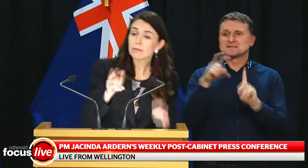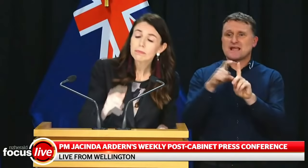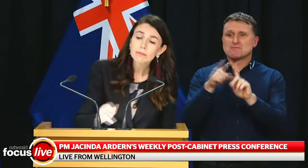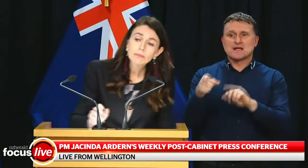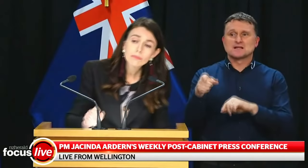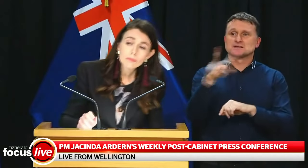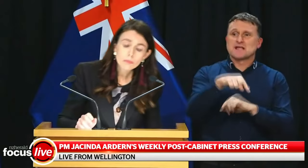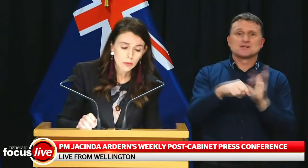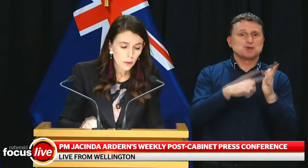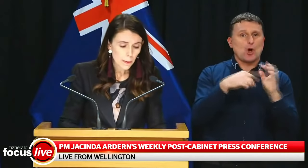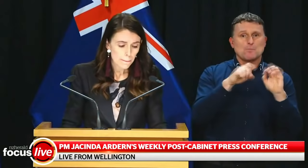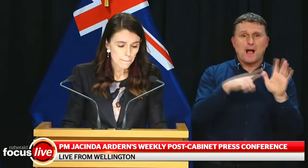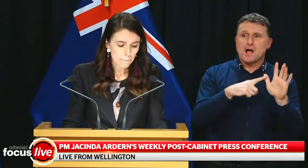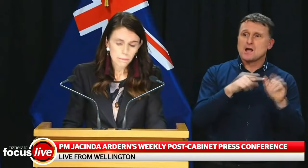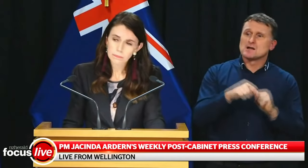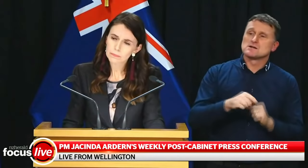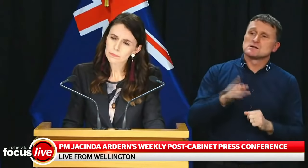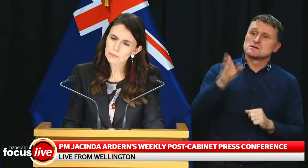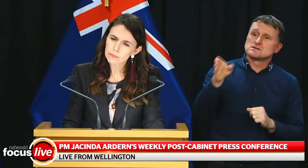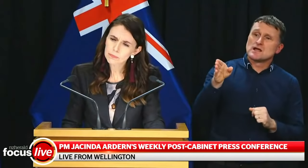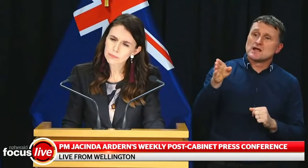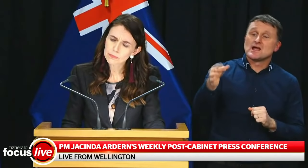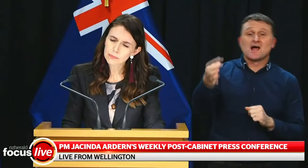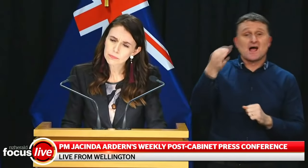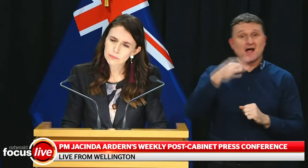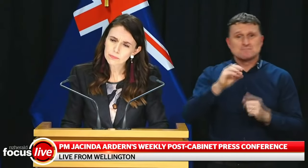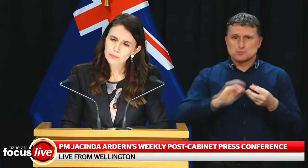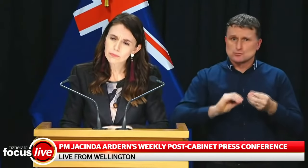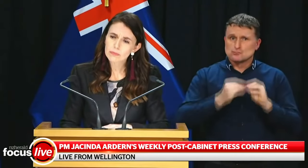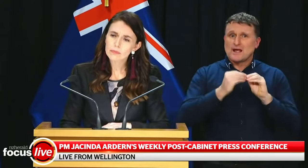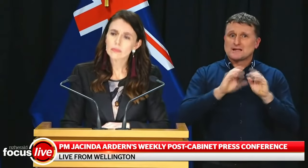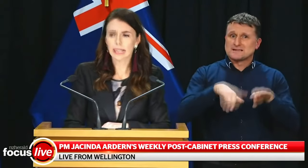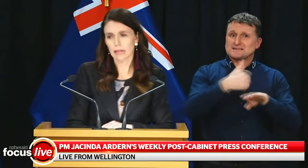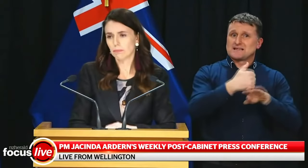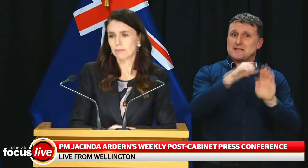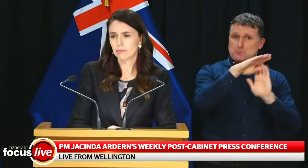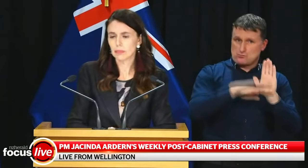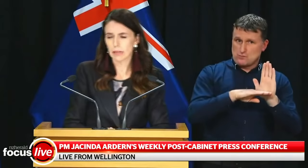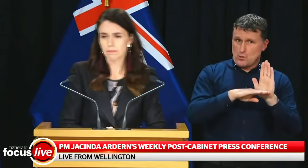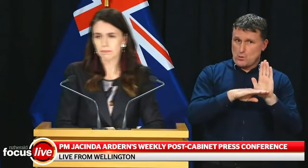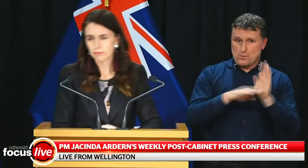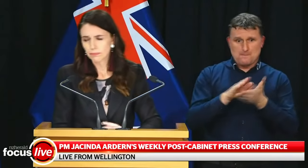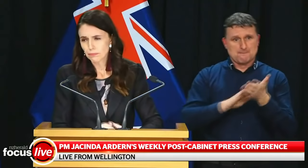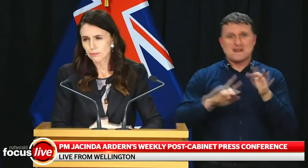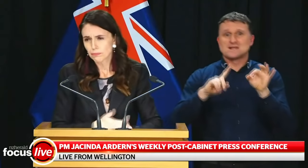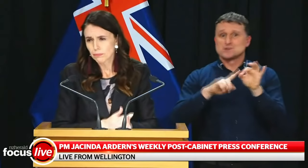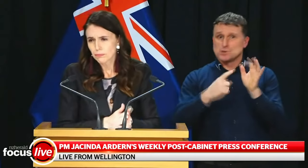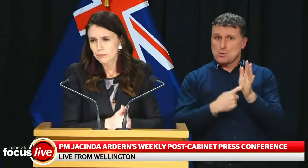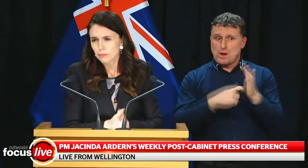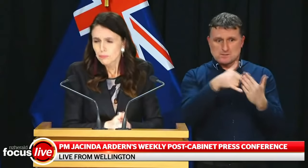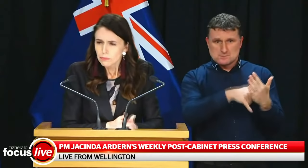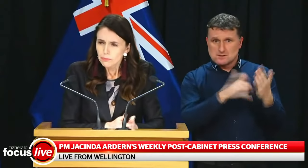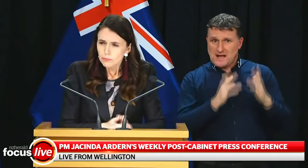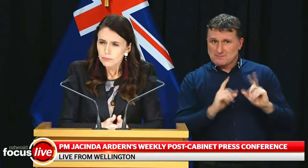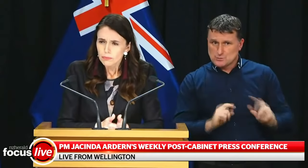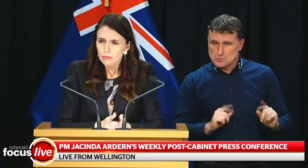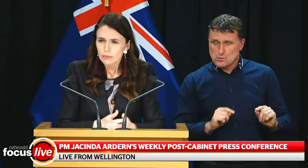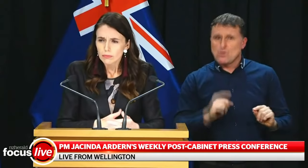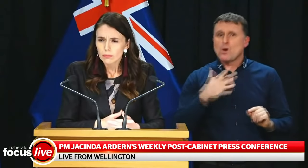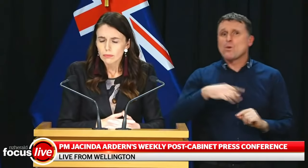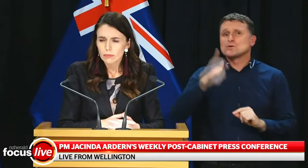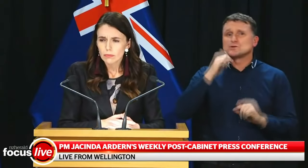Toba. Mandating that would also likely increase uptake, though, regardless of... Yeah. Yeah. I also wanted to ask whether Cabinet considered